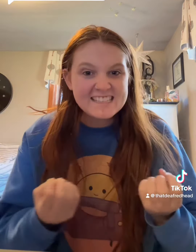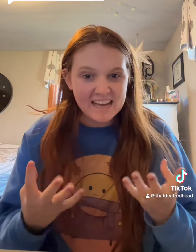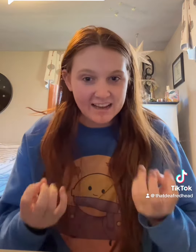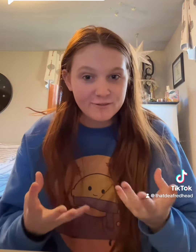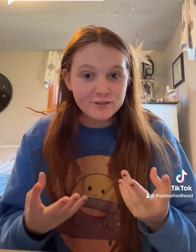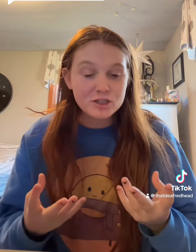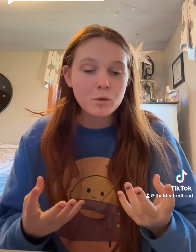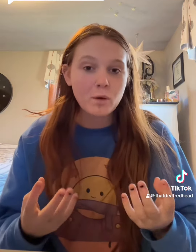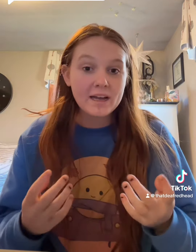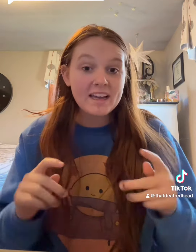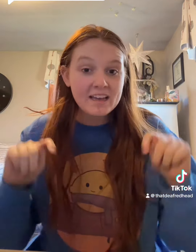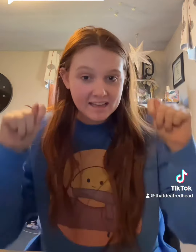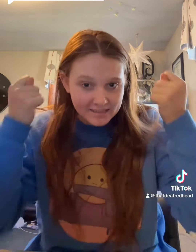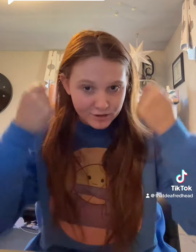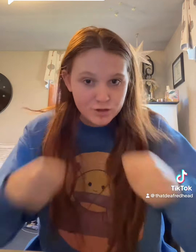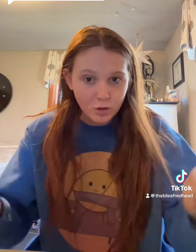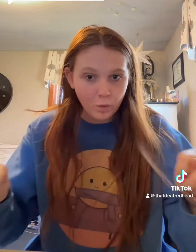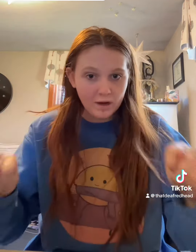sign for toy is toy.